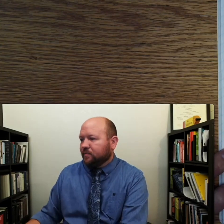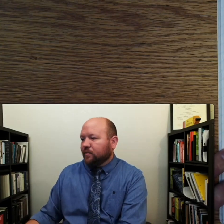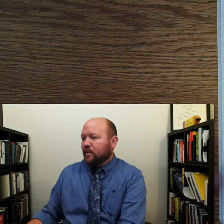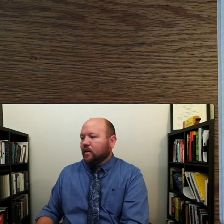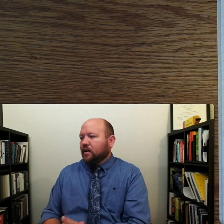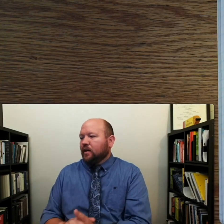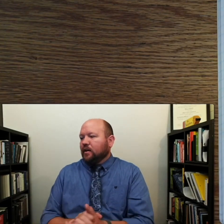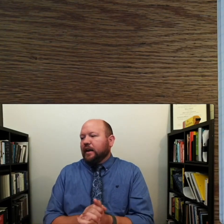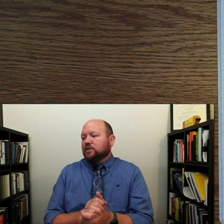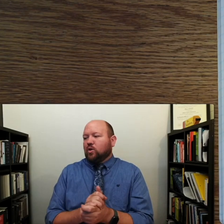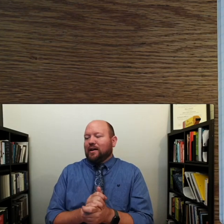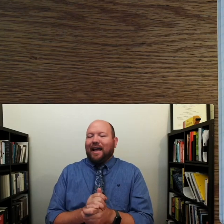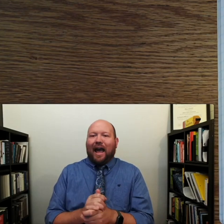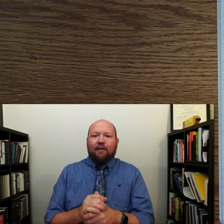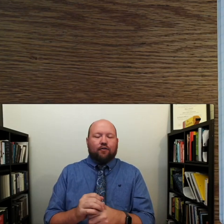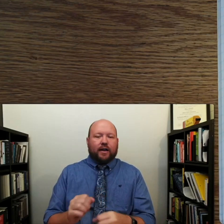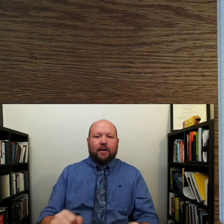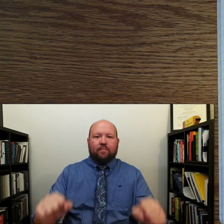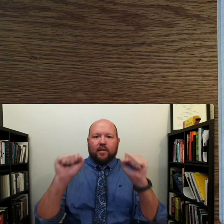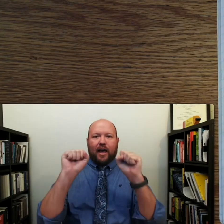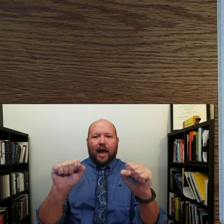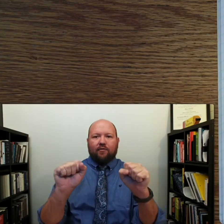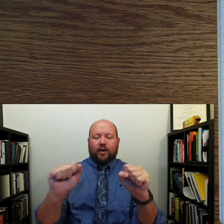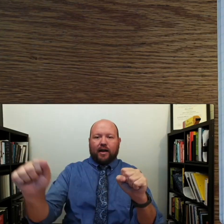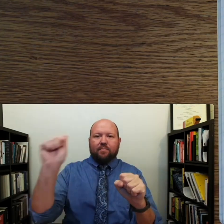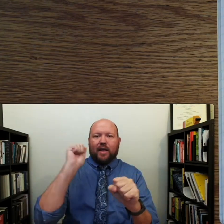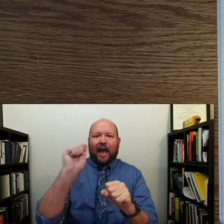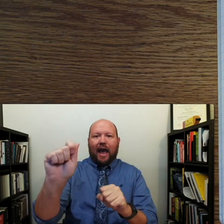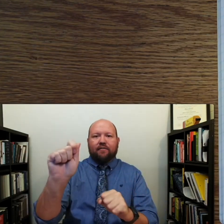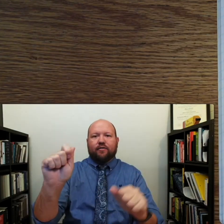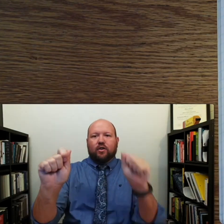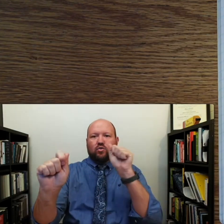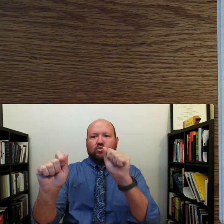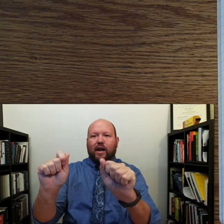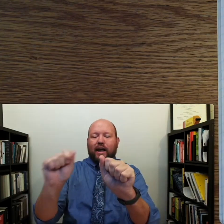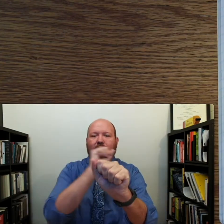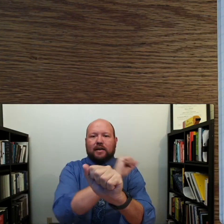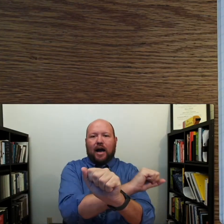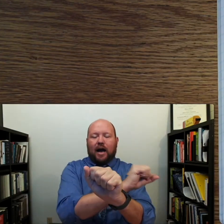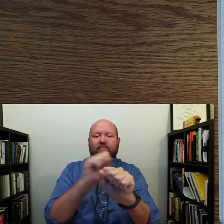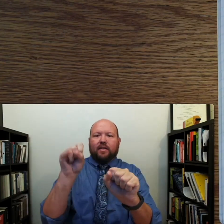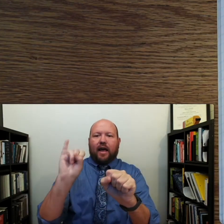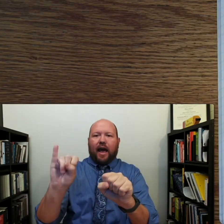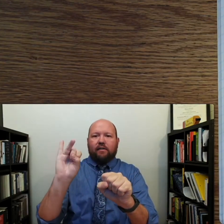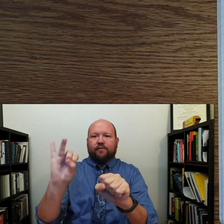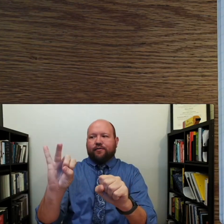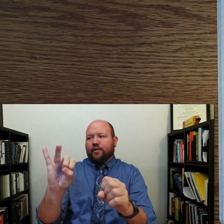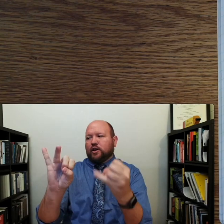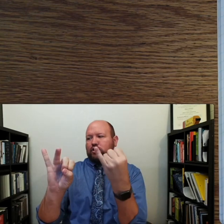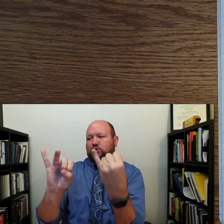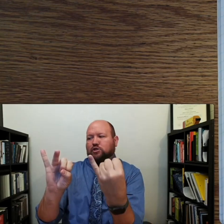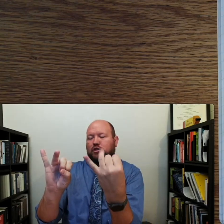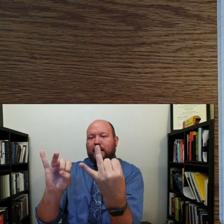Affecting. Next word, Africa. Africa. Africa.